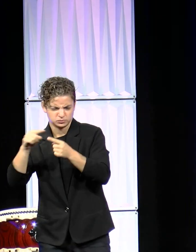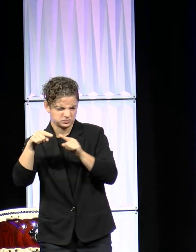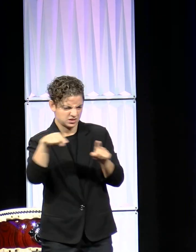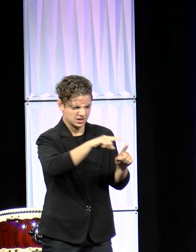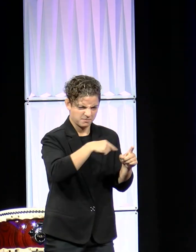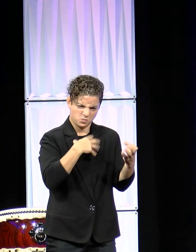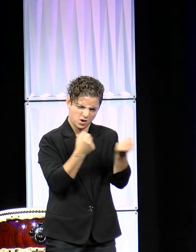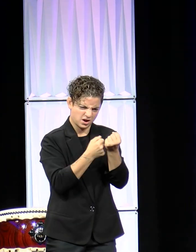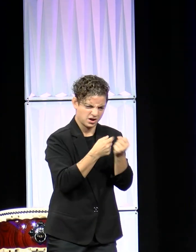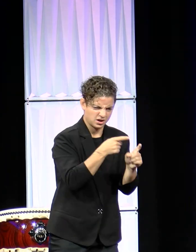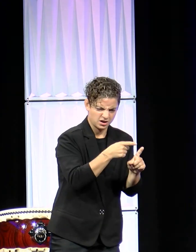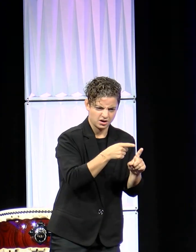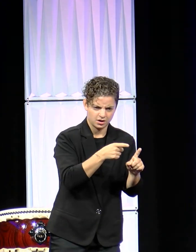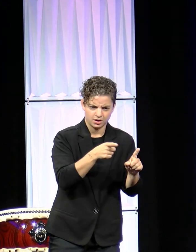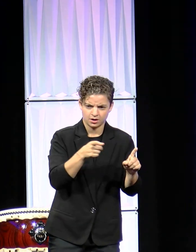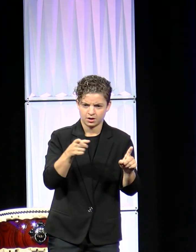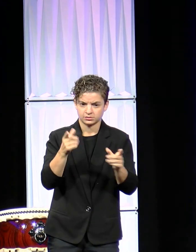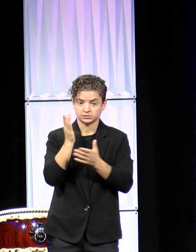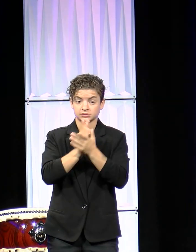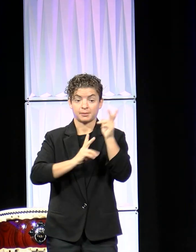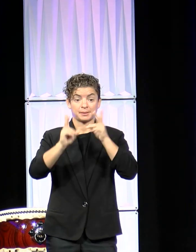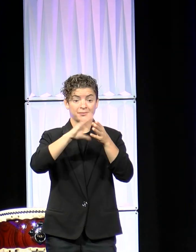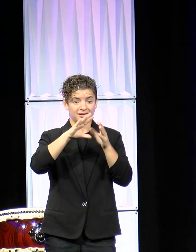on it. How could you?